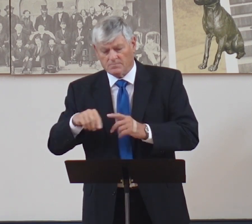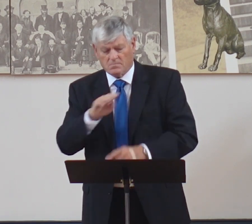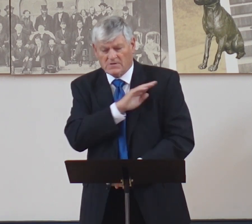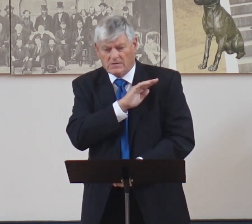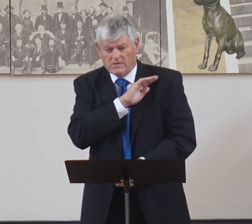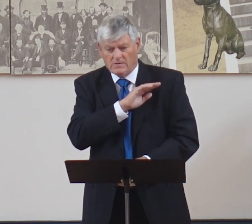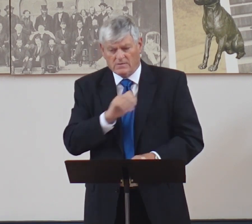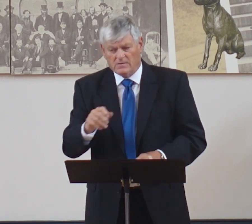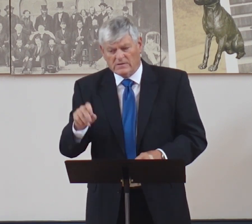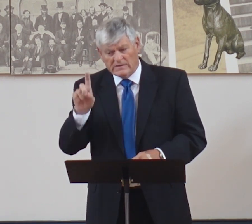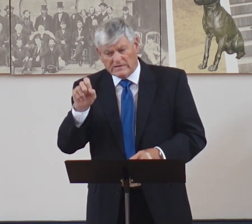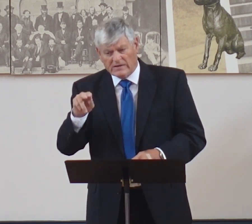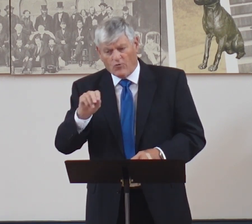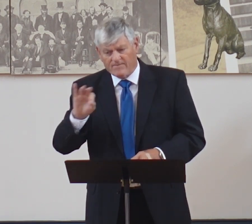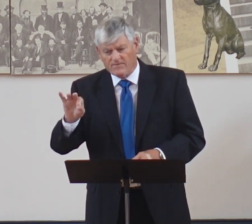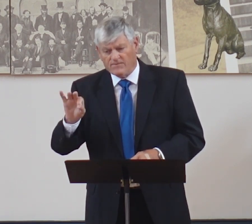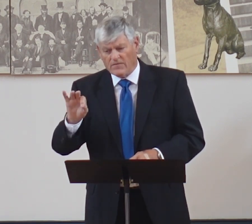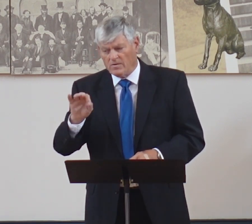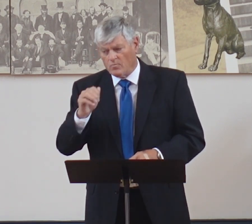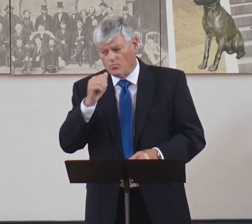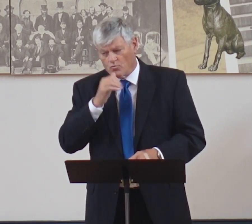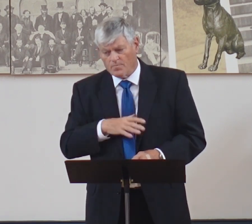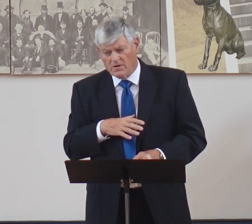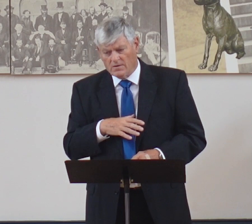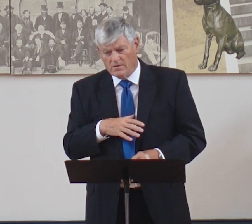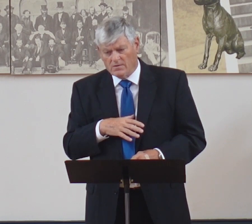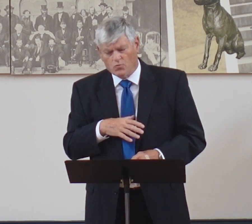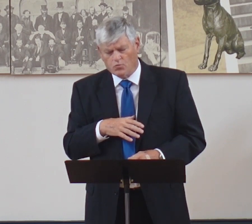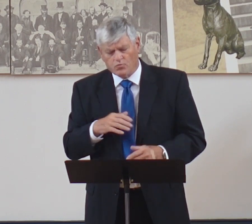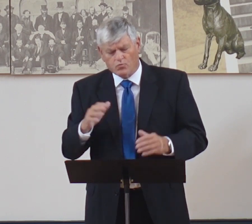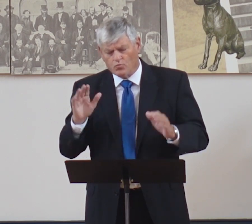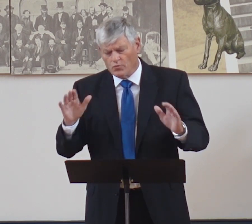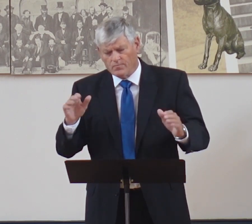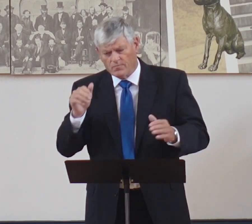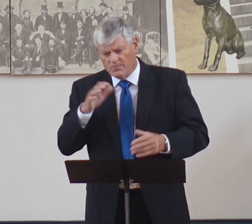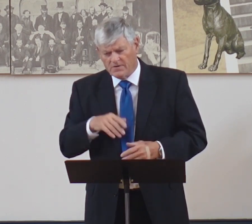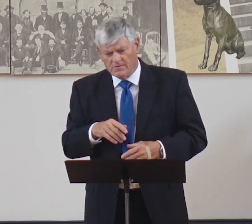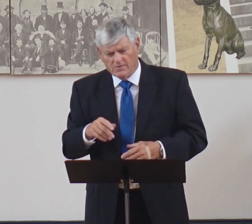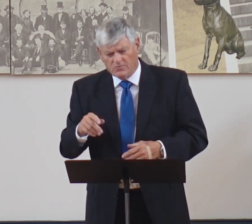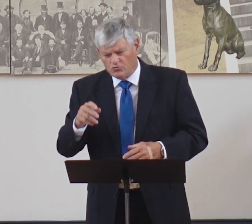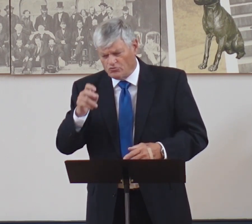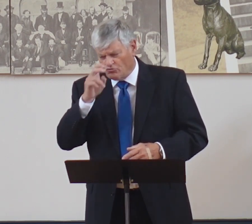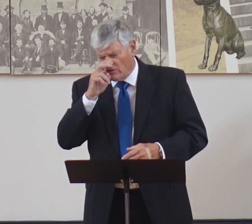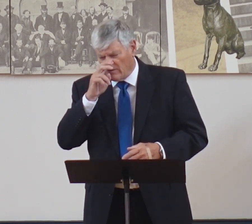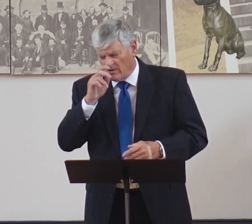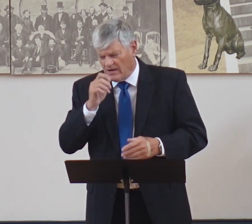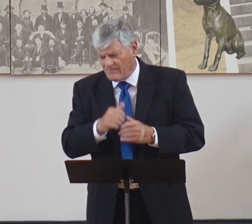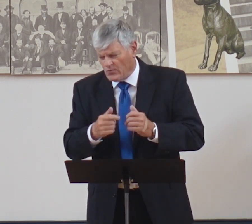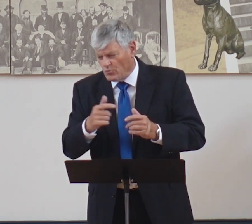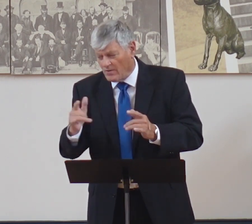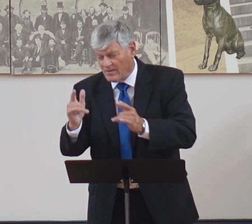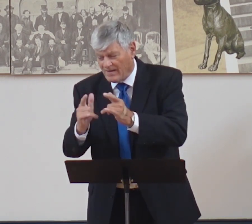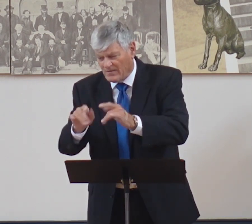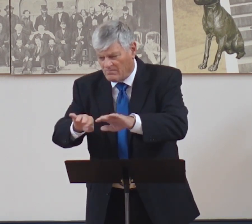Benton was the dean of the women's school, who was a wonderful woman. She was very, very